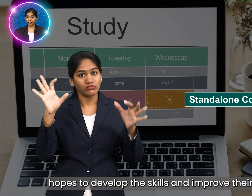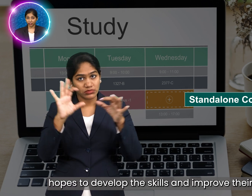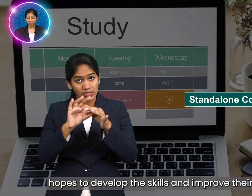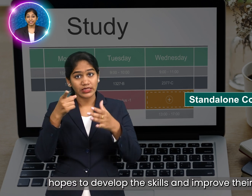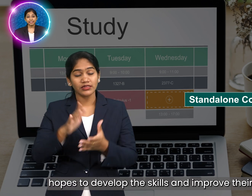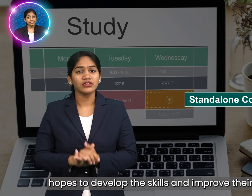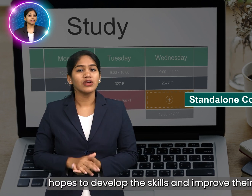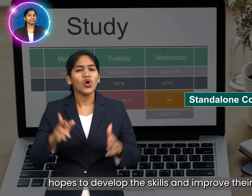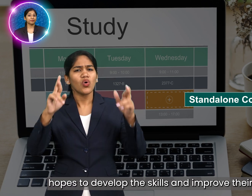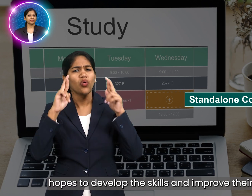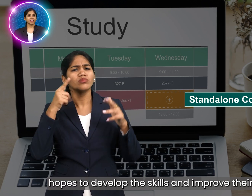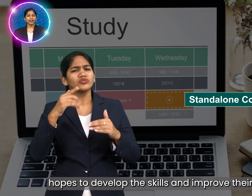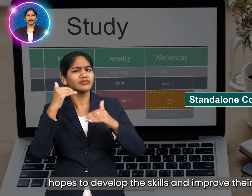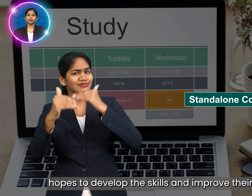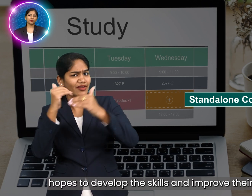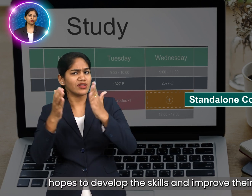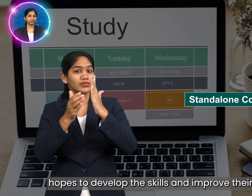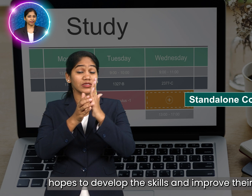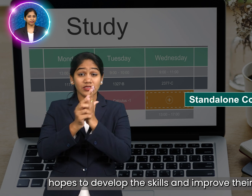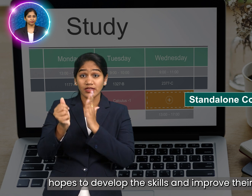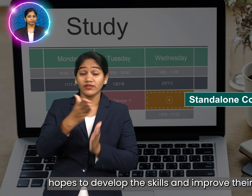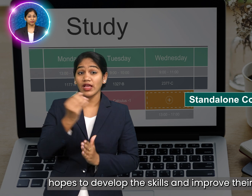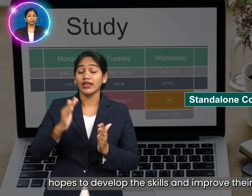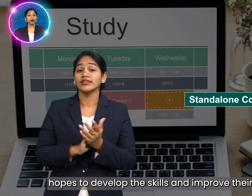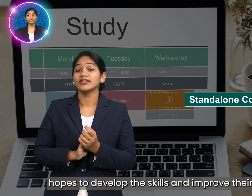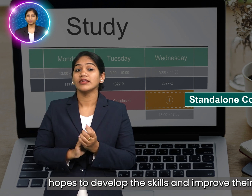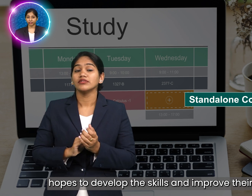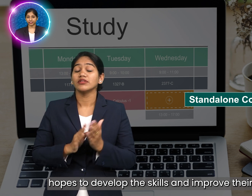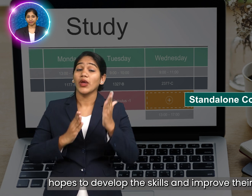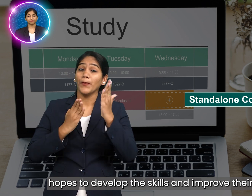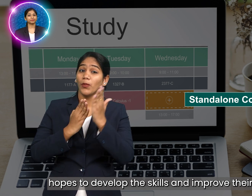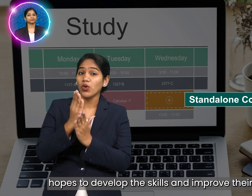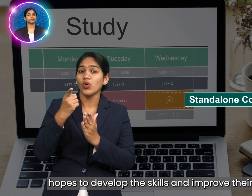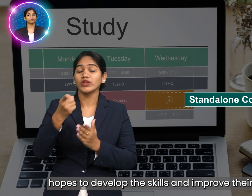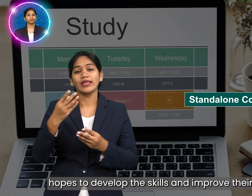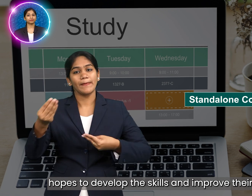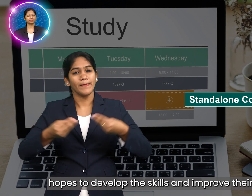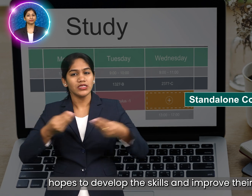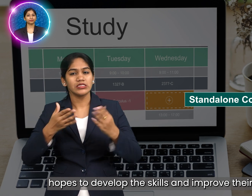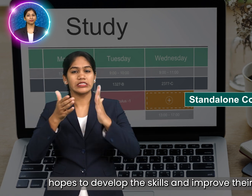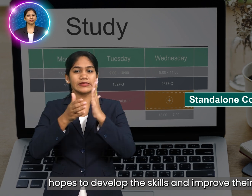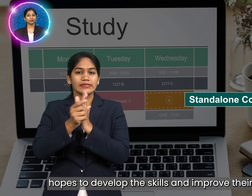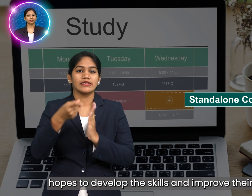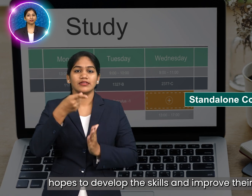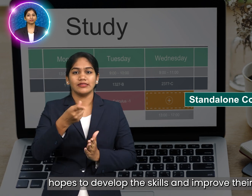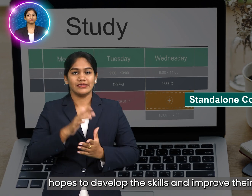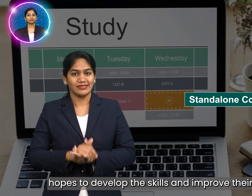hopes to develop the skills and improve their marketability.